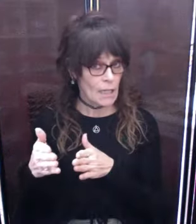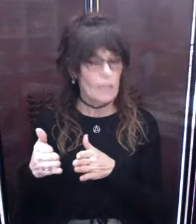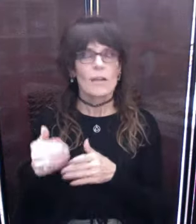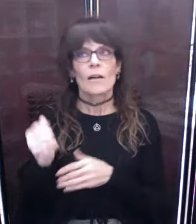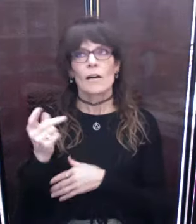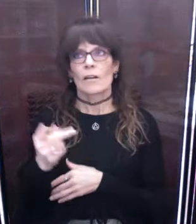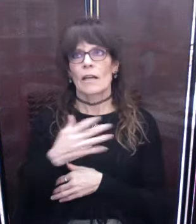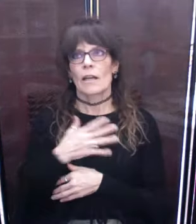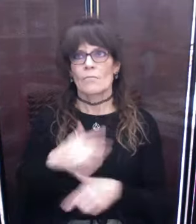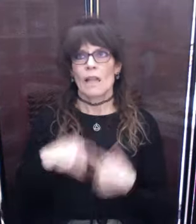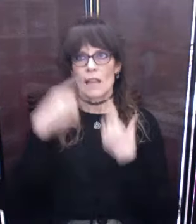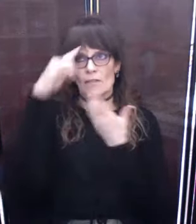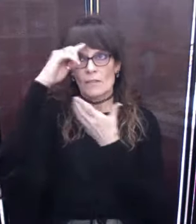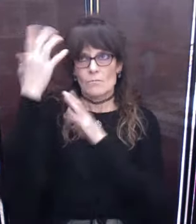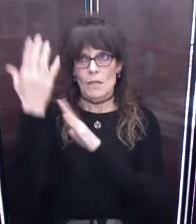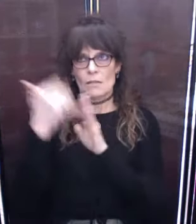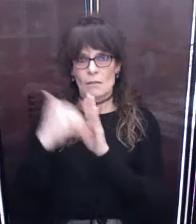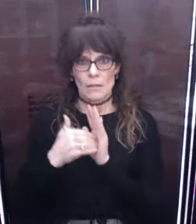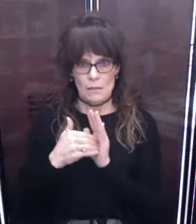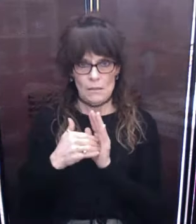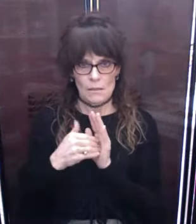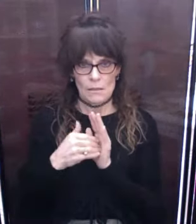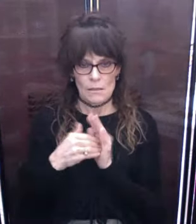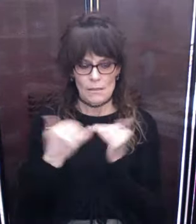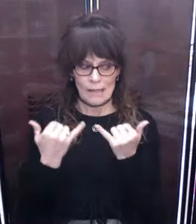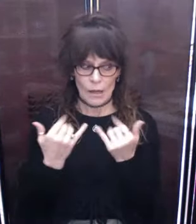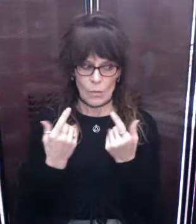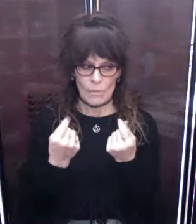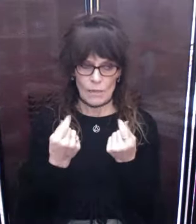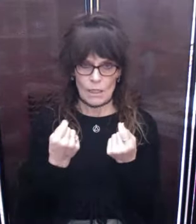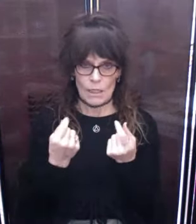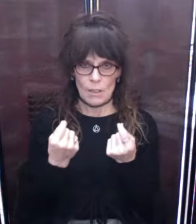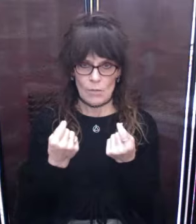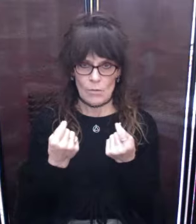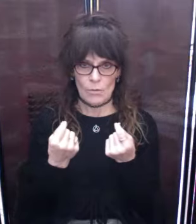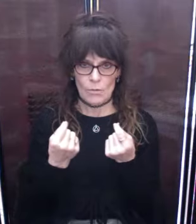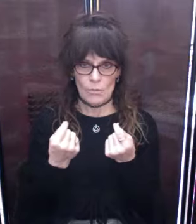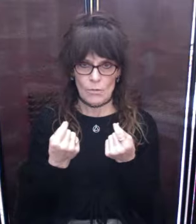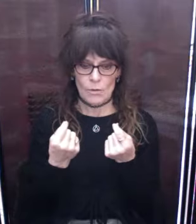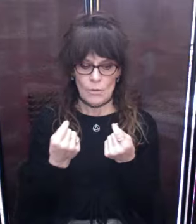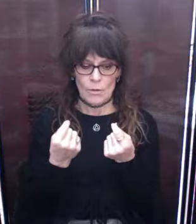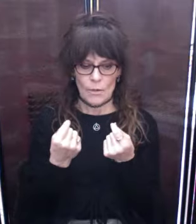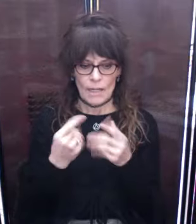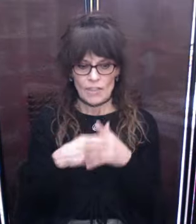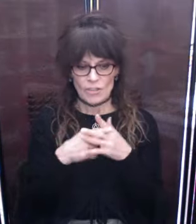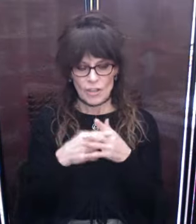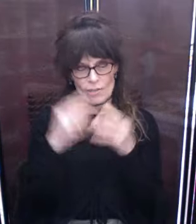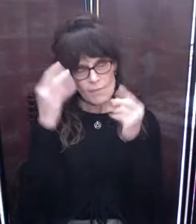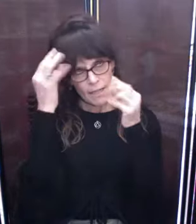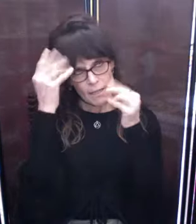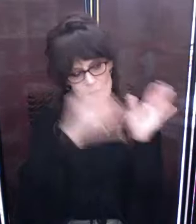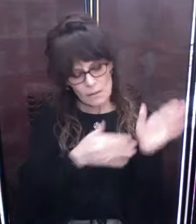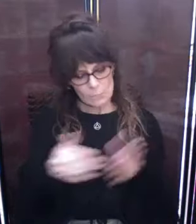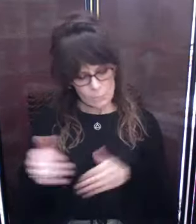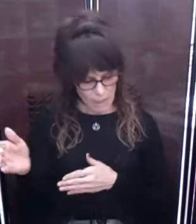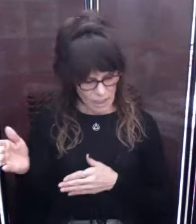mess again. Now what am I going to do? But I started going through the plan of, what, the hell with those people.